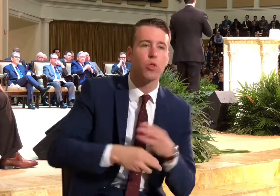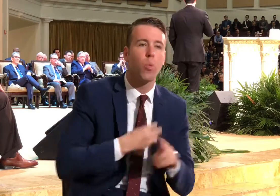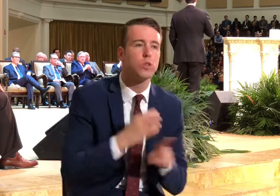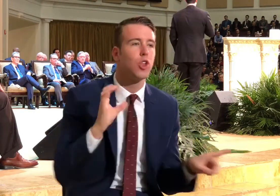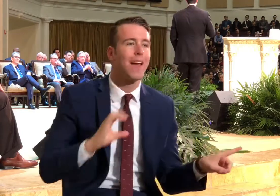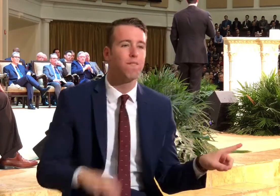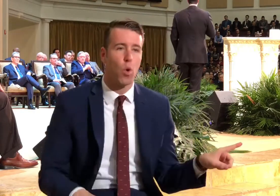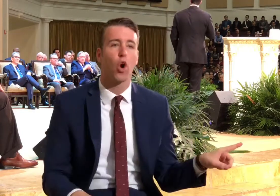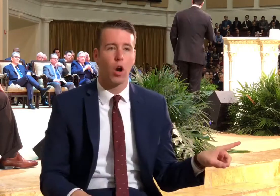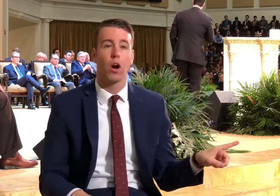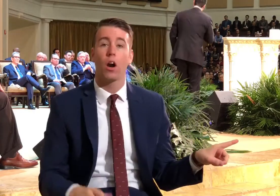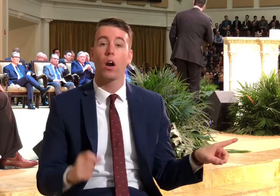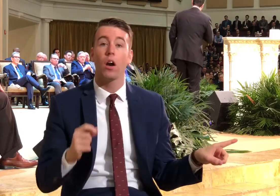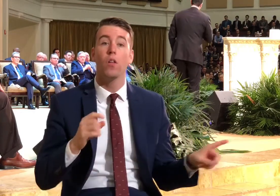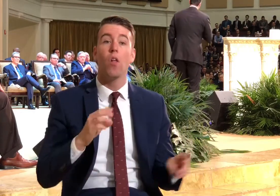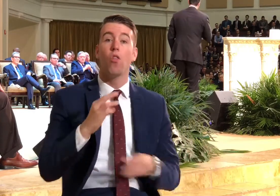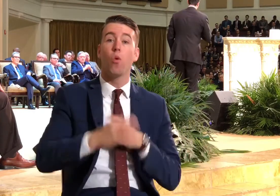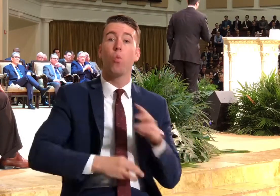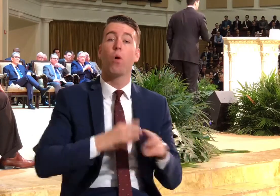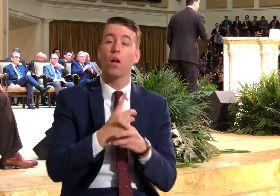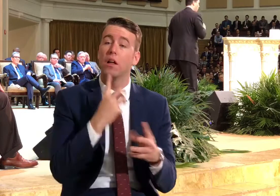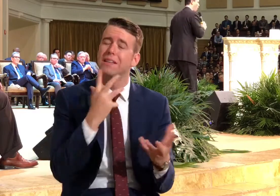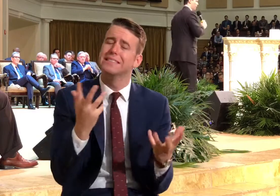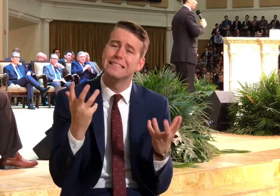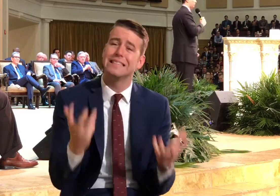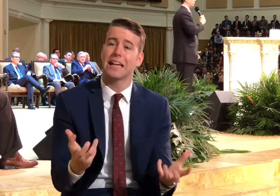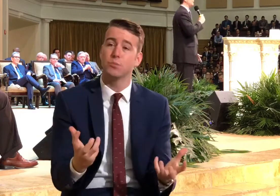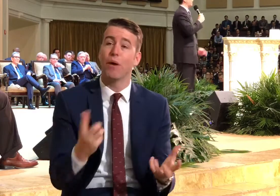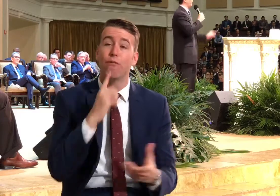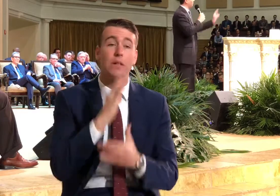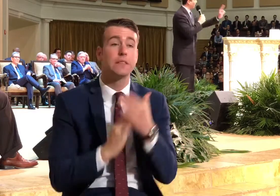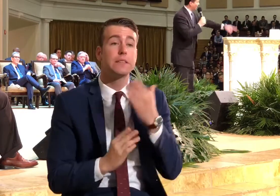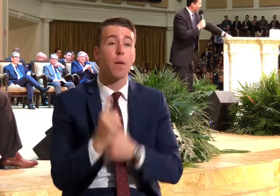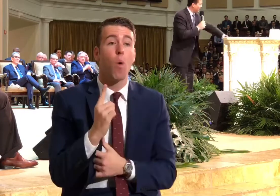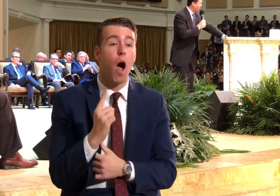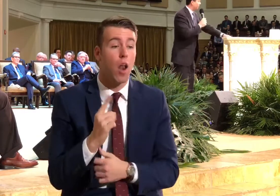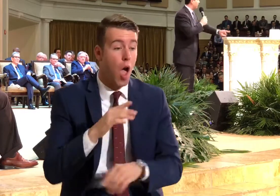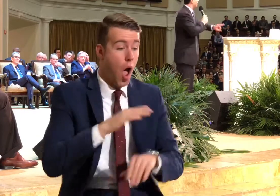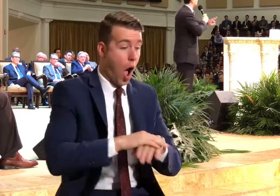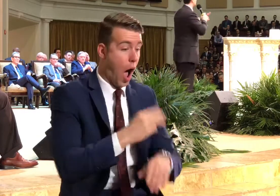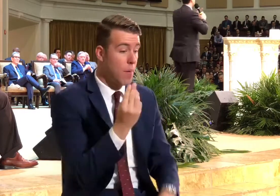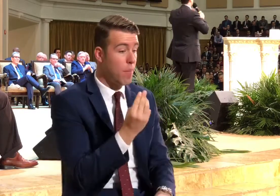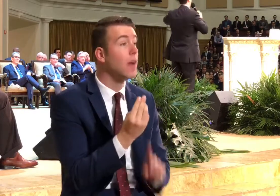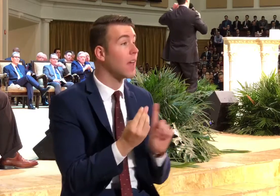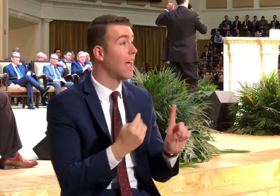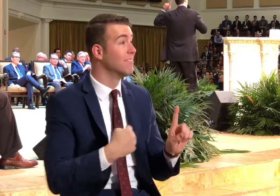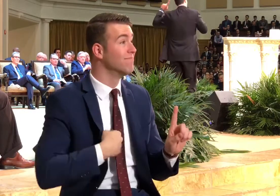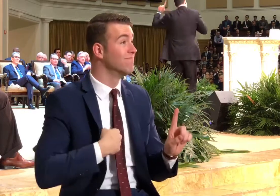They are desperate for someone to be on Monday what they